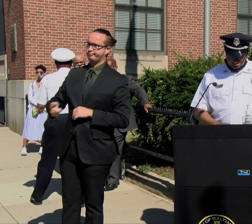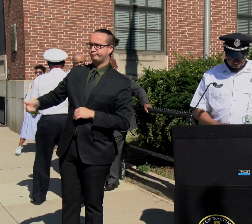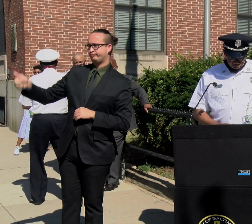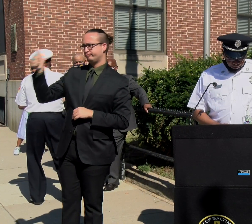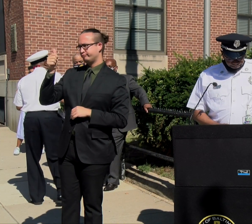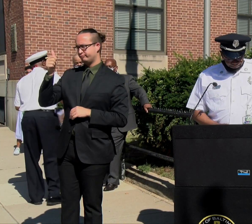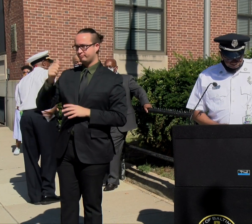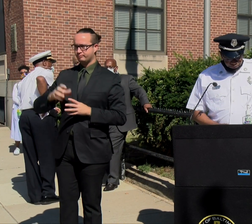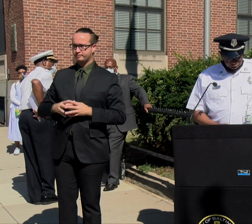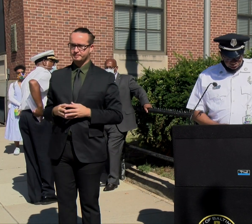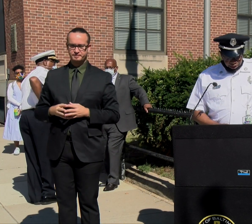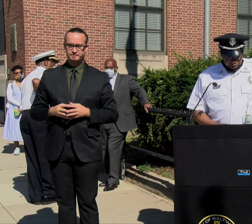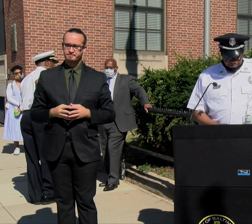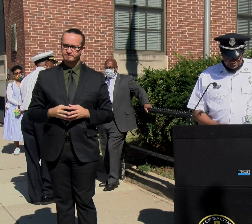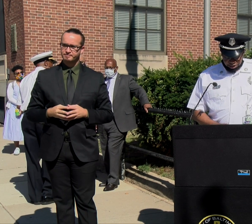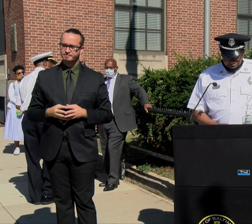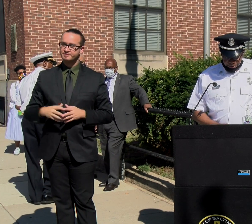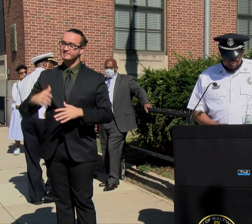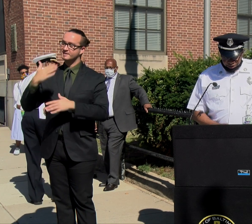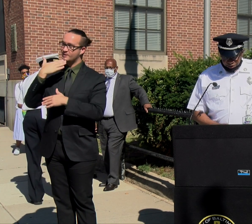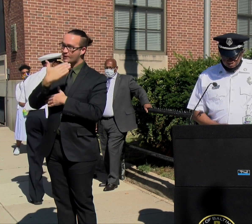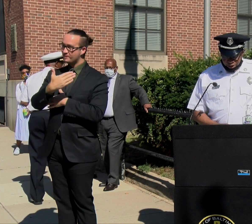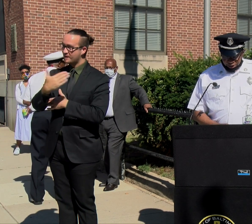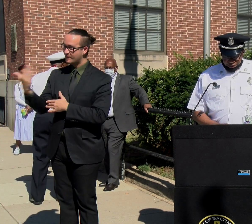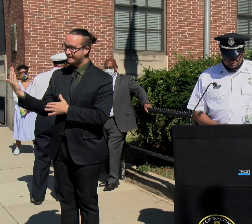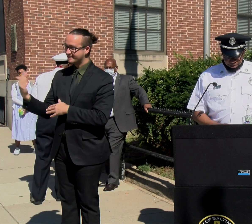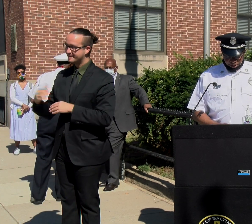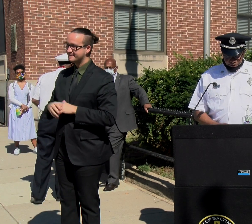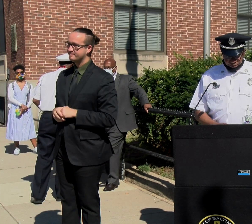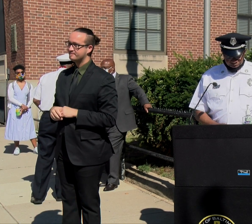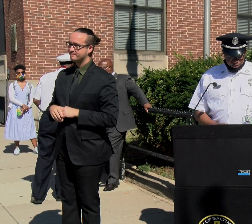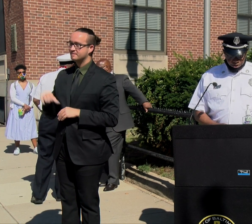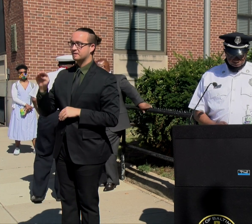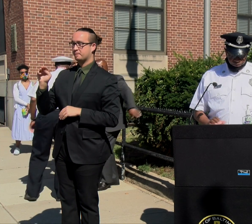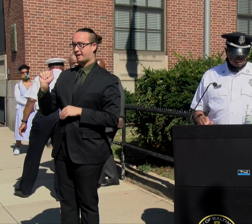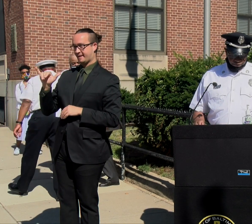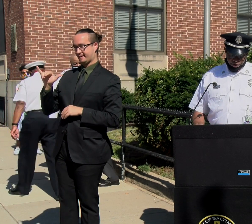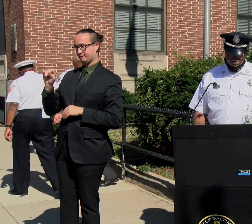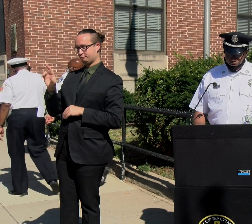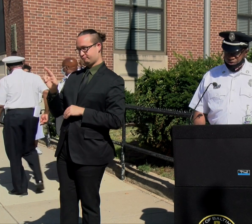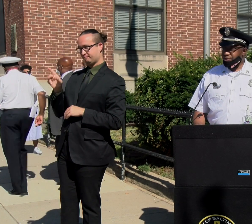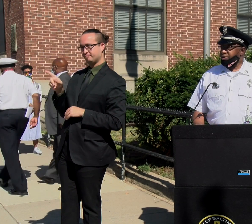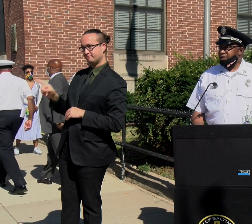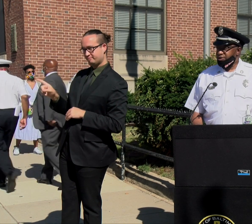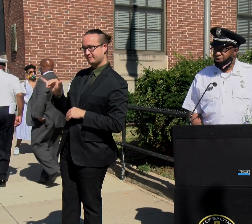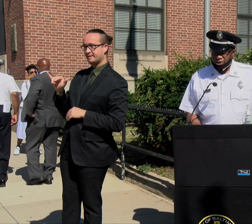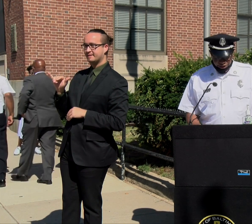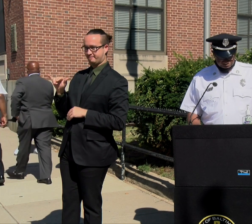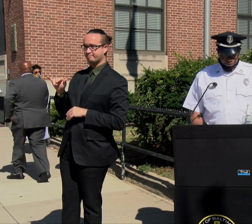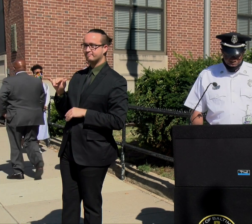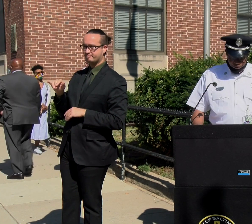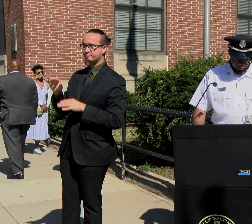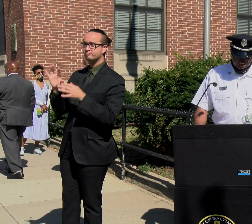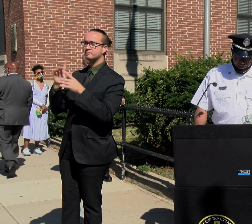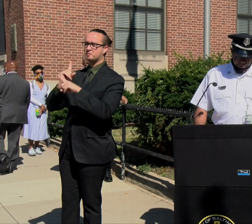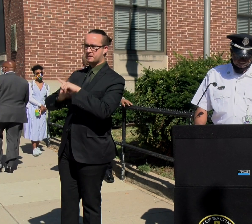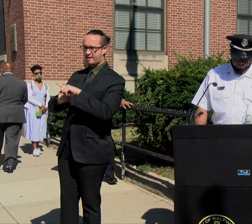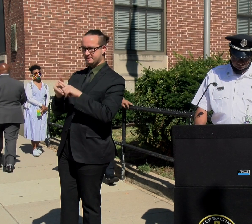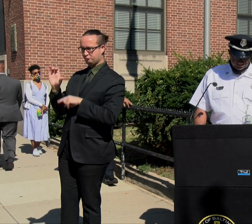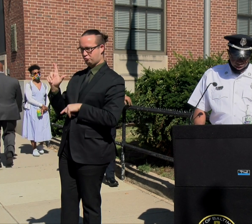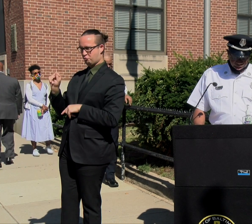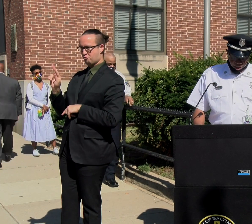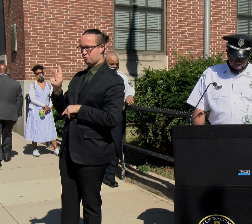Good morning, everyone. As Mayor Young mentioned, as well as Commander Clark, fireworks are illegal in Baltimore